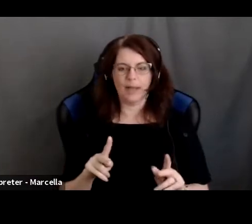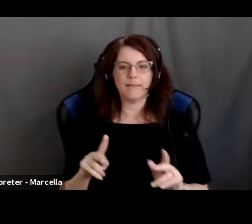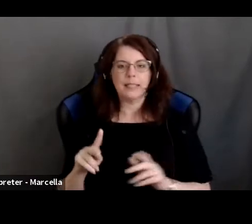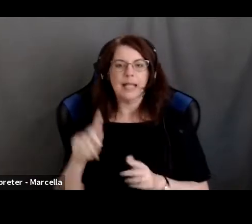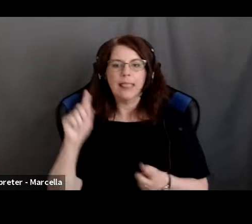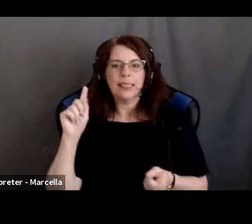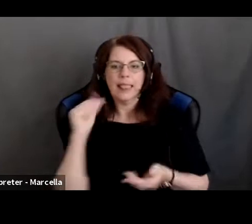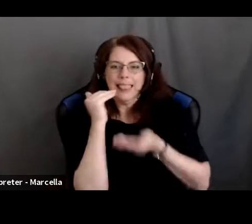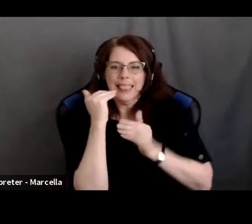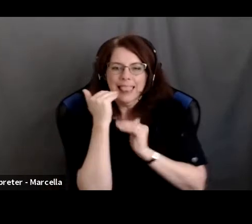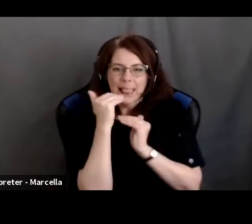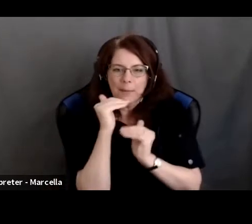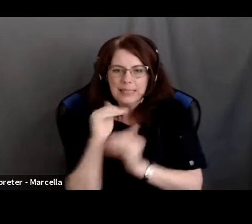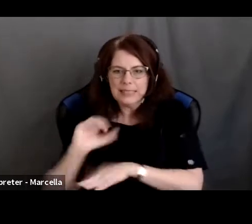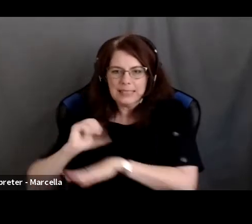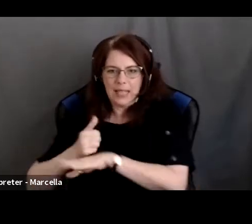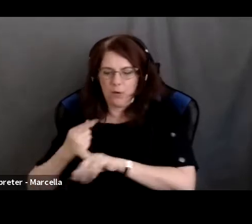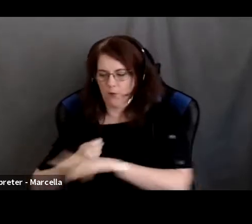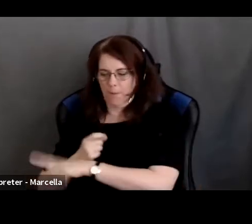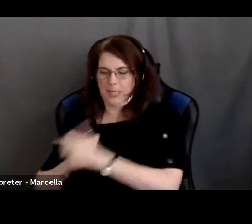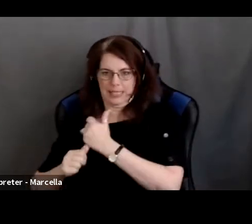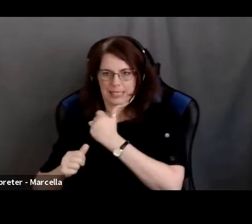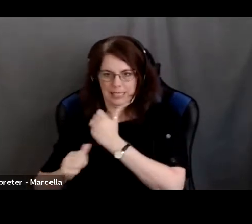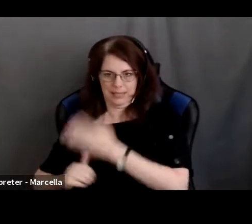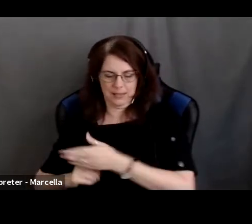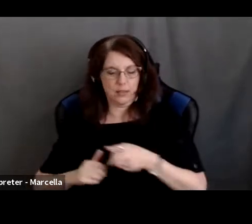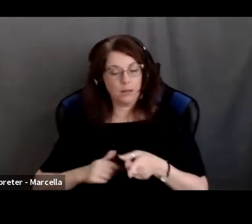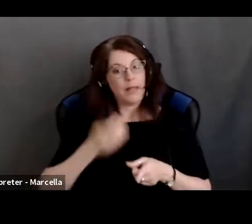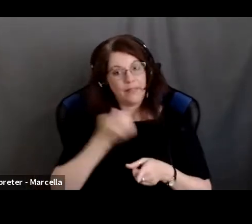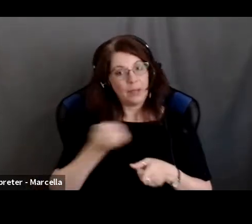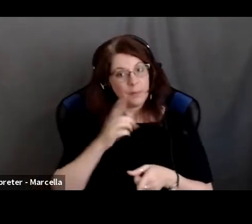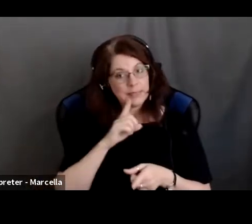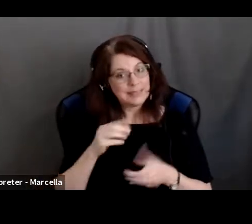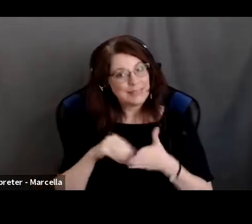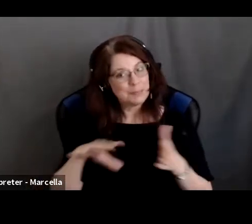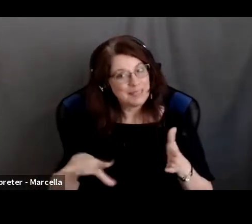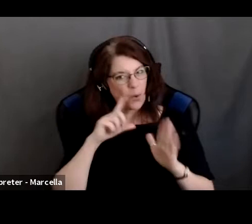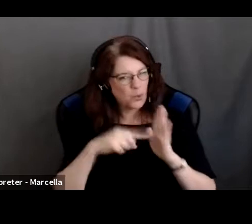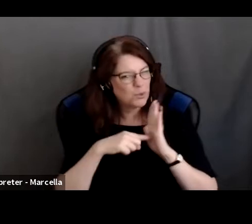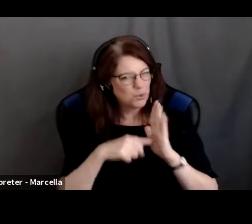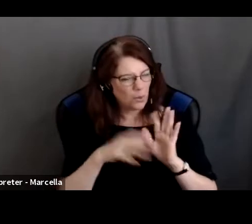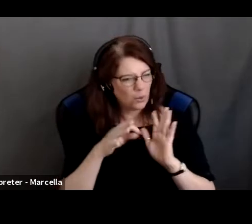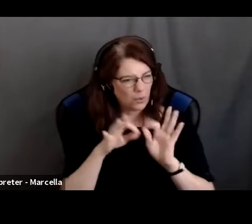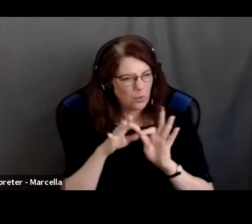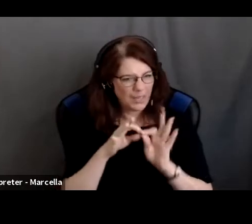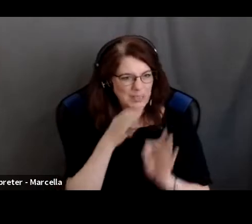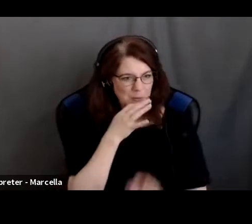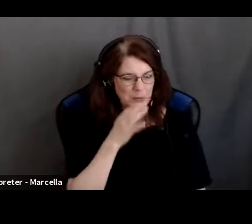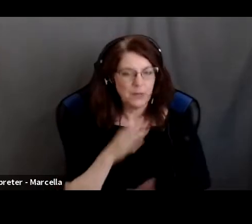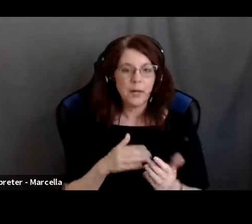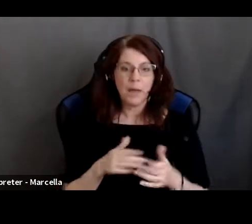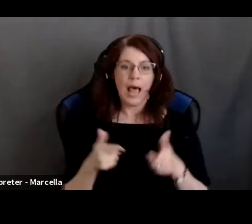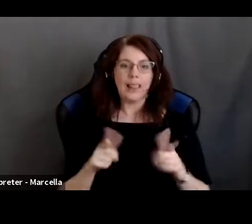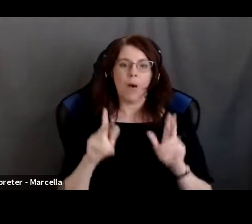assistant. The devices can be very expensive, and we'll see the prices soon. They do allow